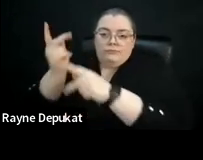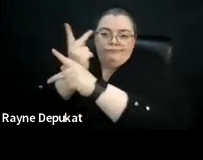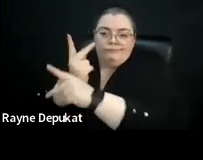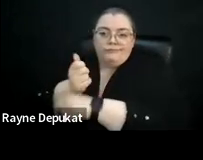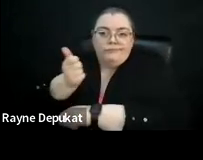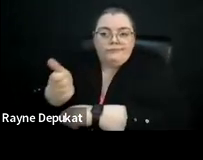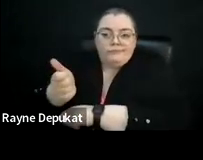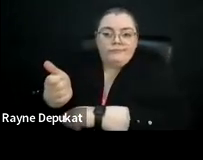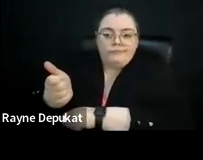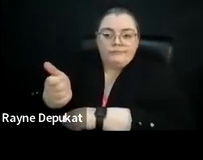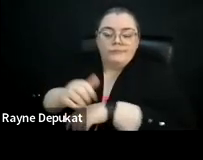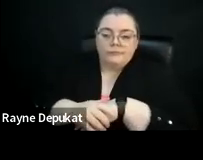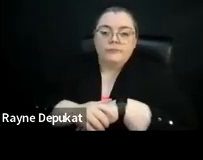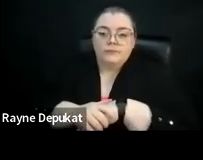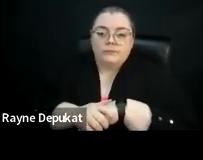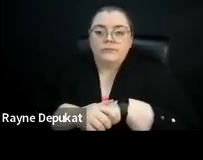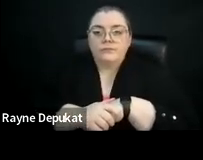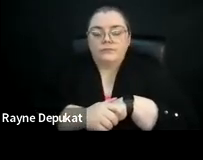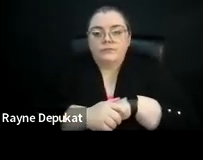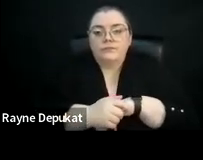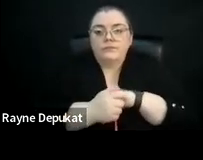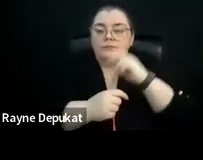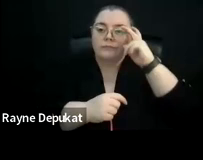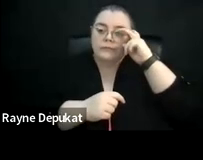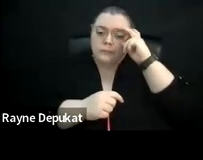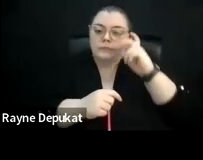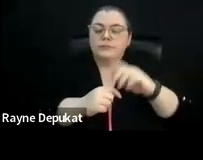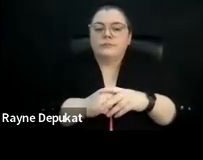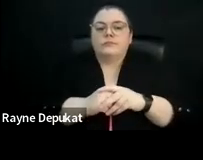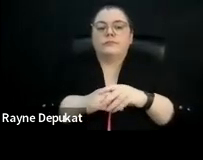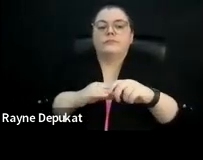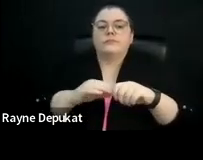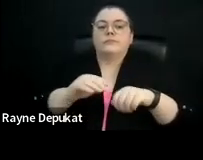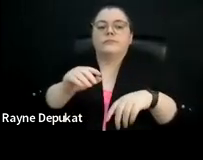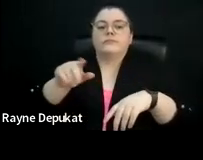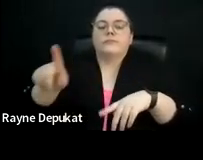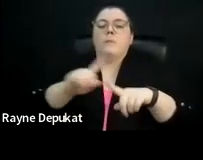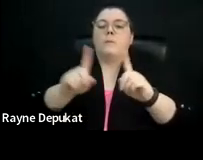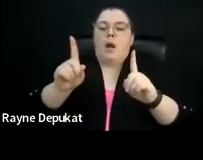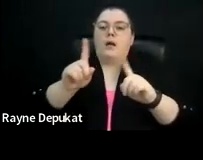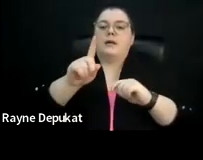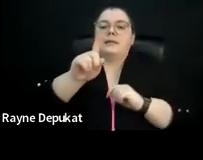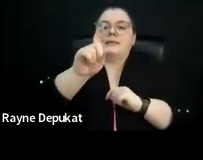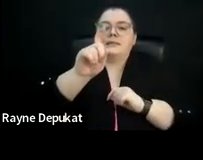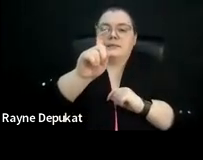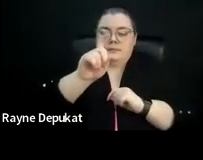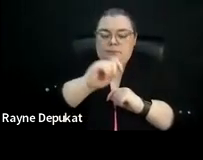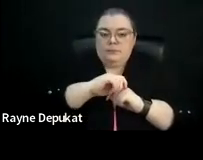the USCAD program that they use, it has an automatic way to filter requests via an assigned number of a